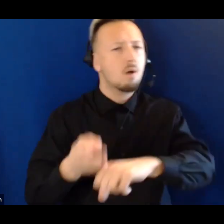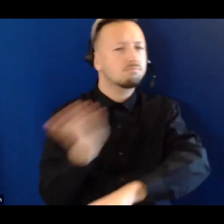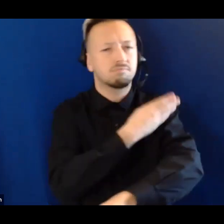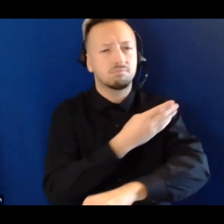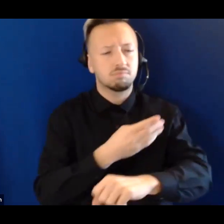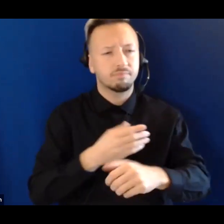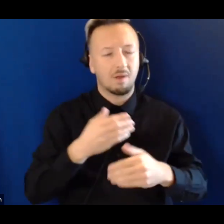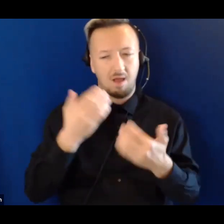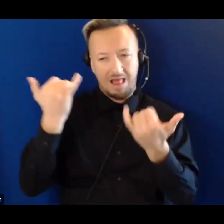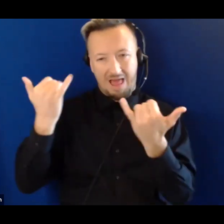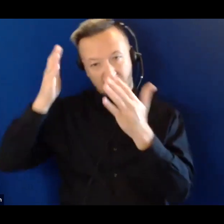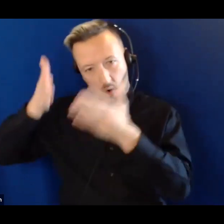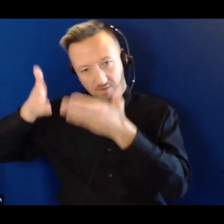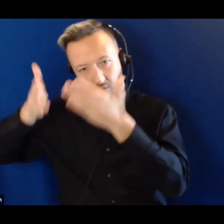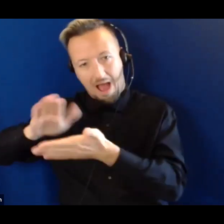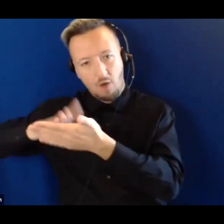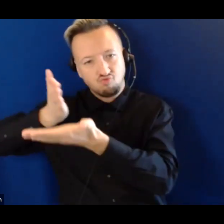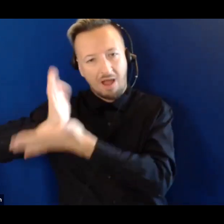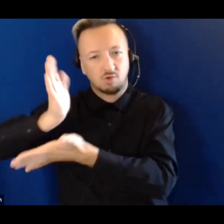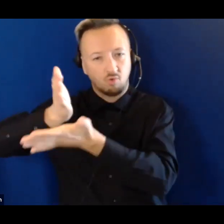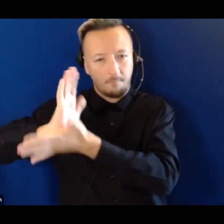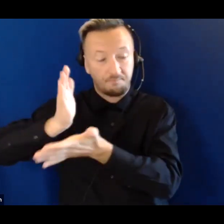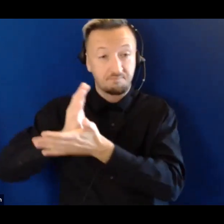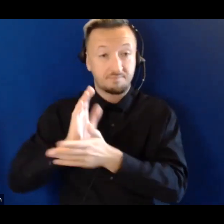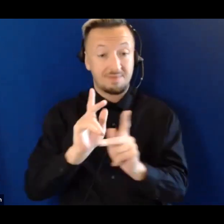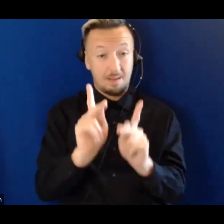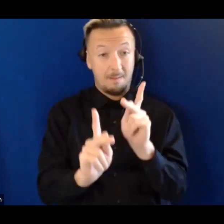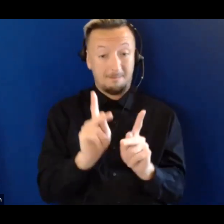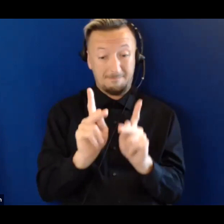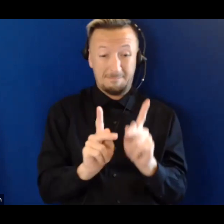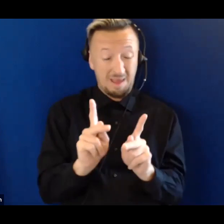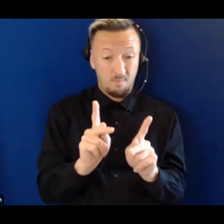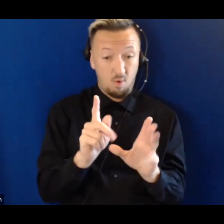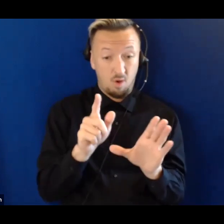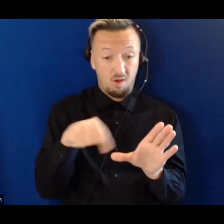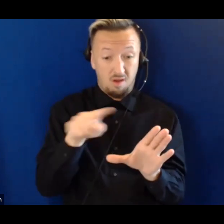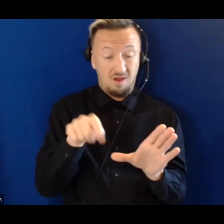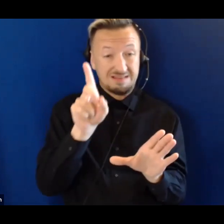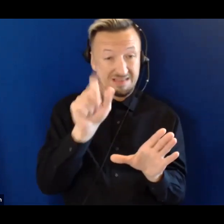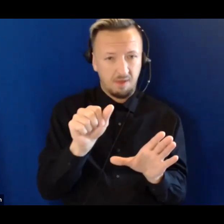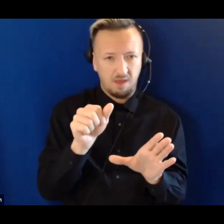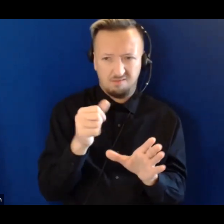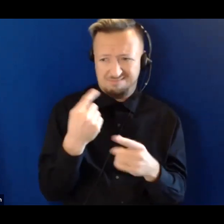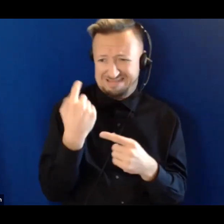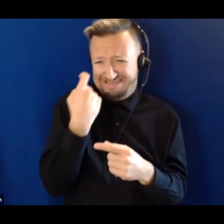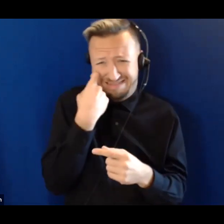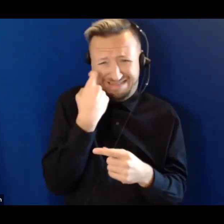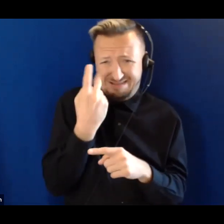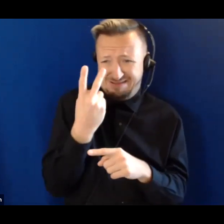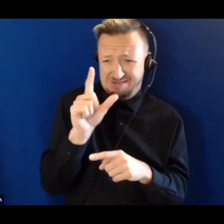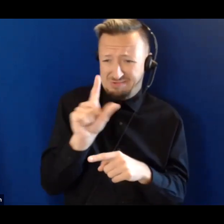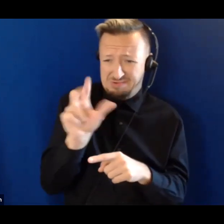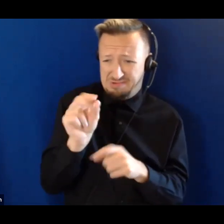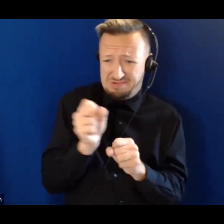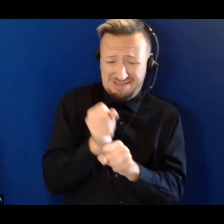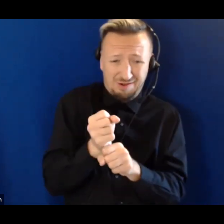been on rights. And literally, people with disabilities just got rights like couple decades ago, and that's not even a long time ago.